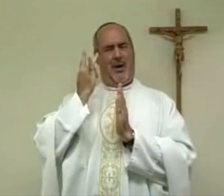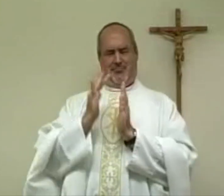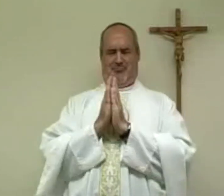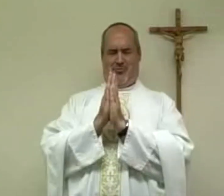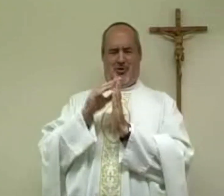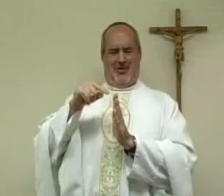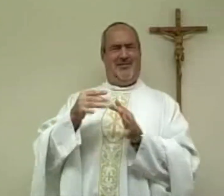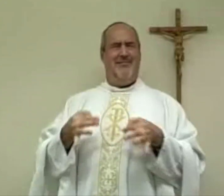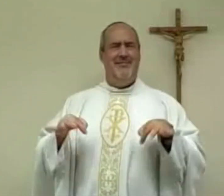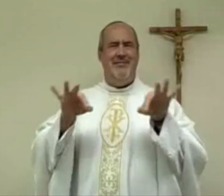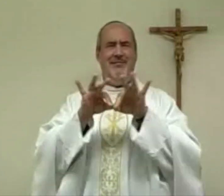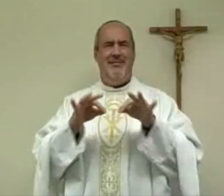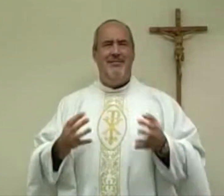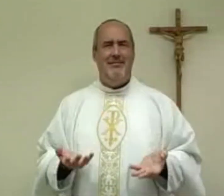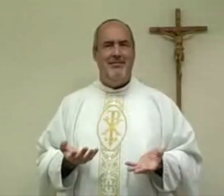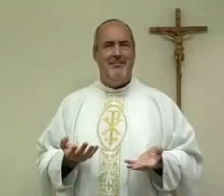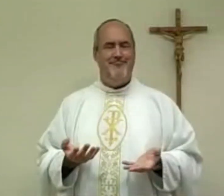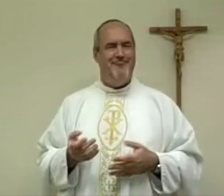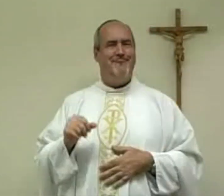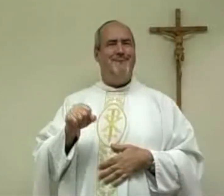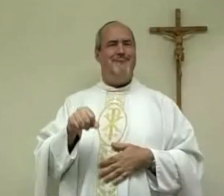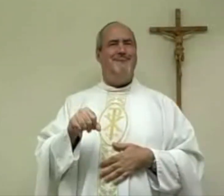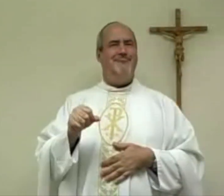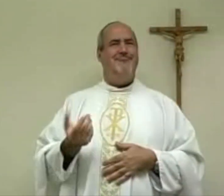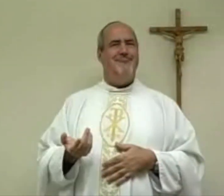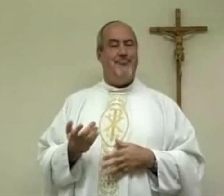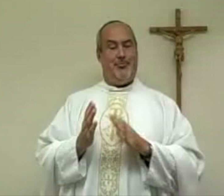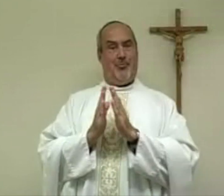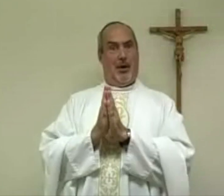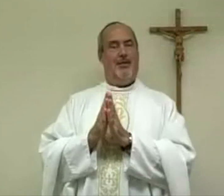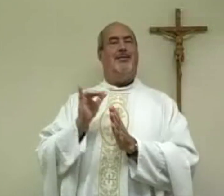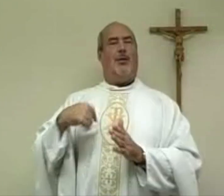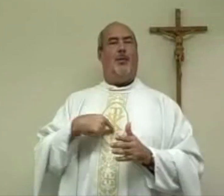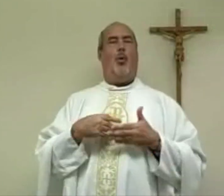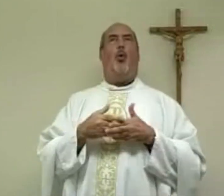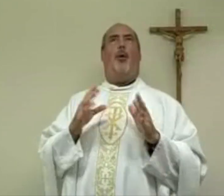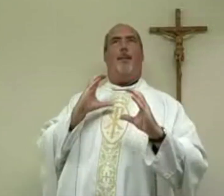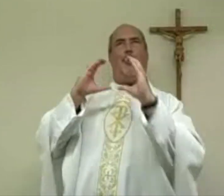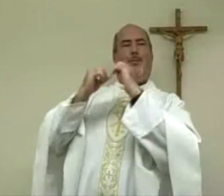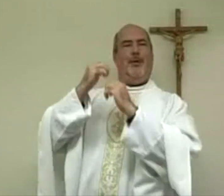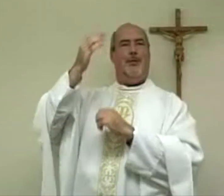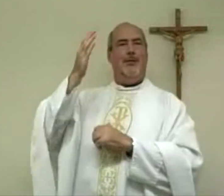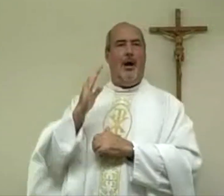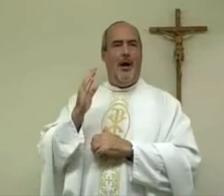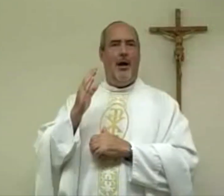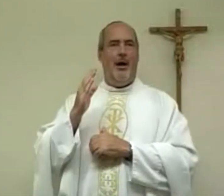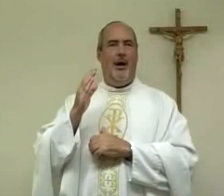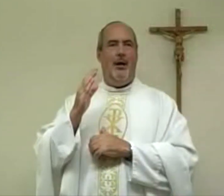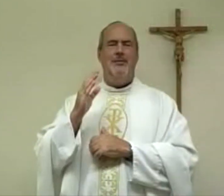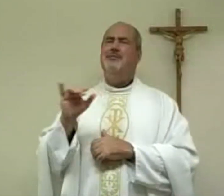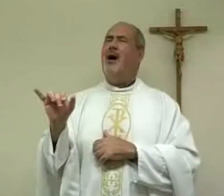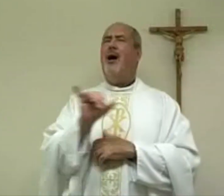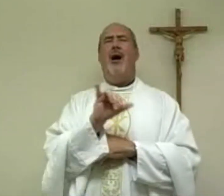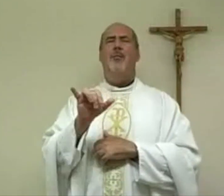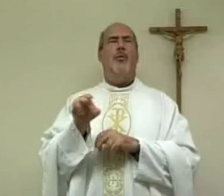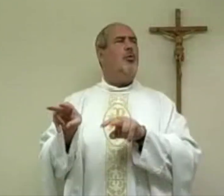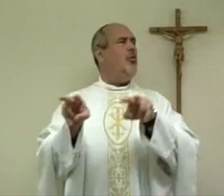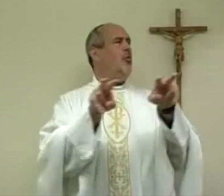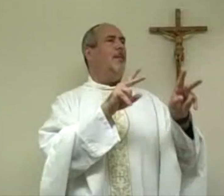pray. And prayer is important because that's where we open up our communication